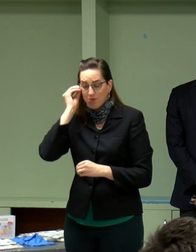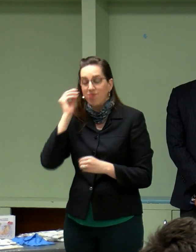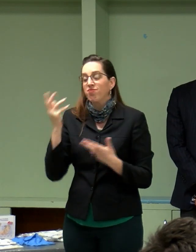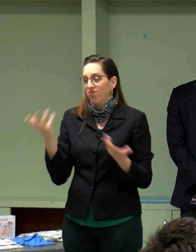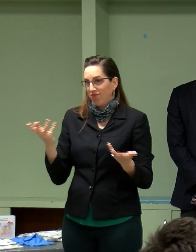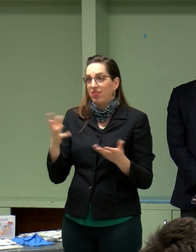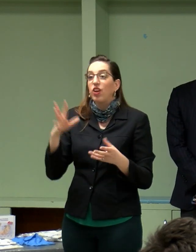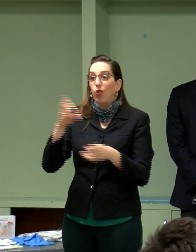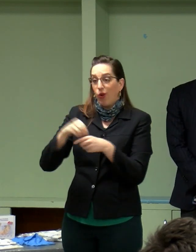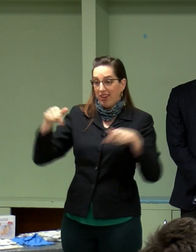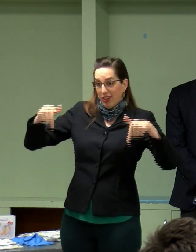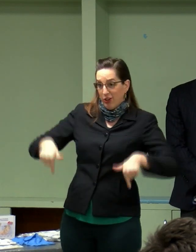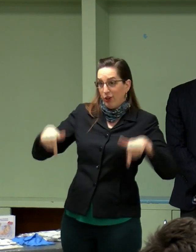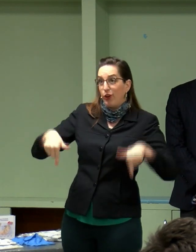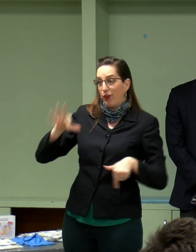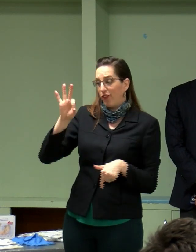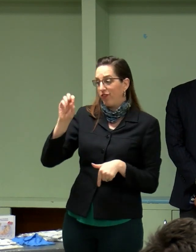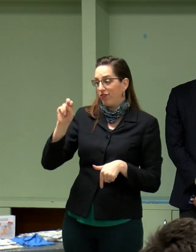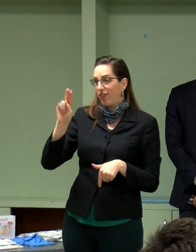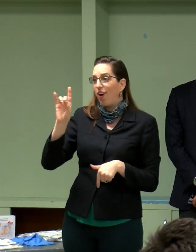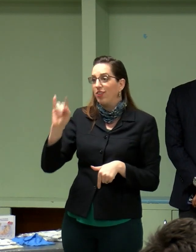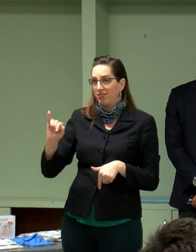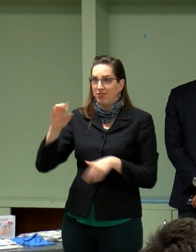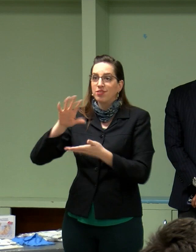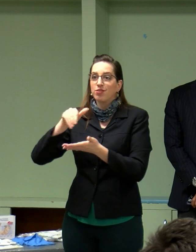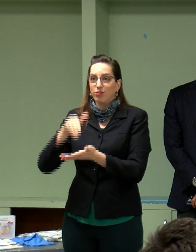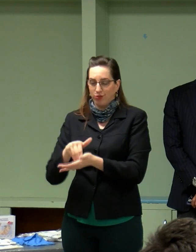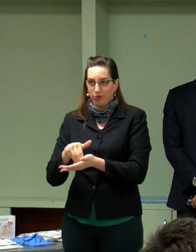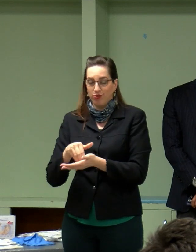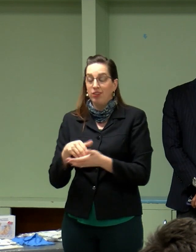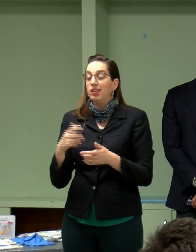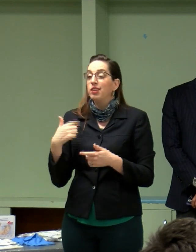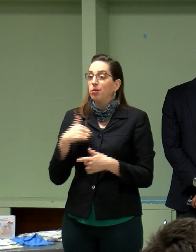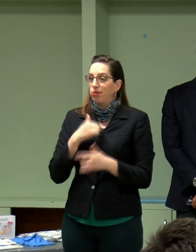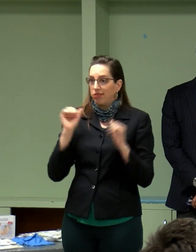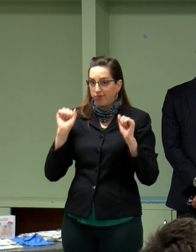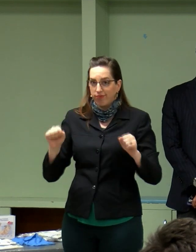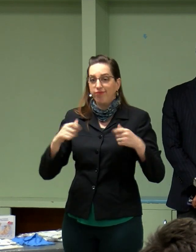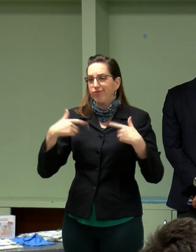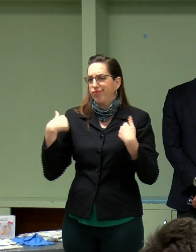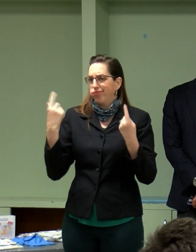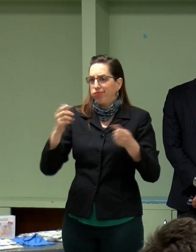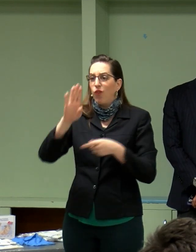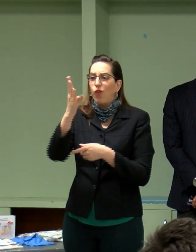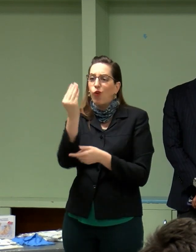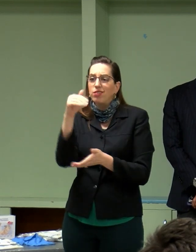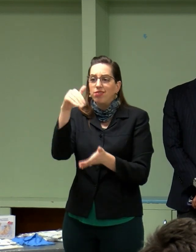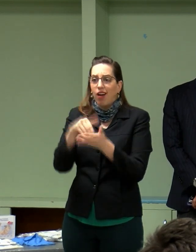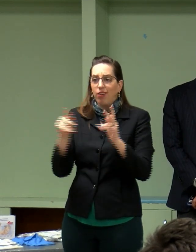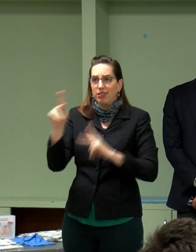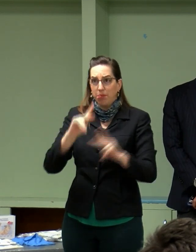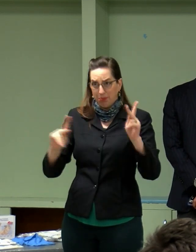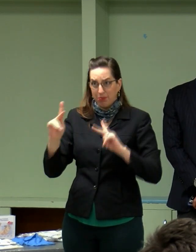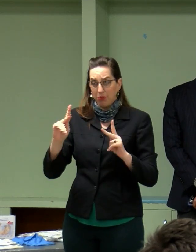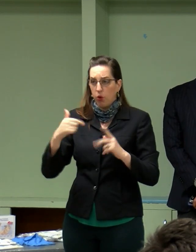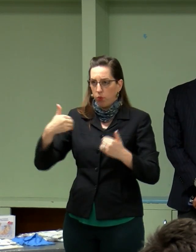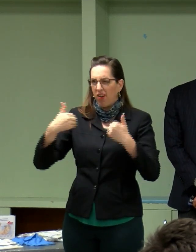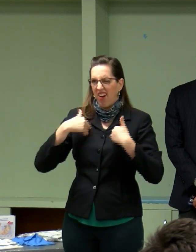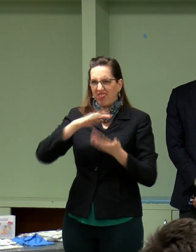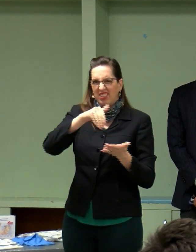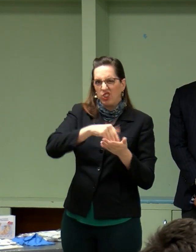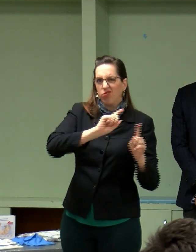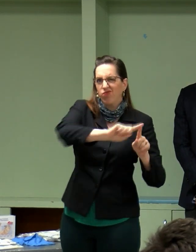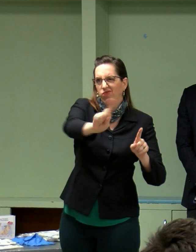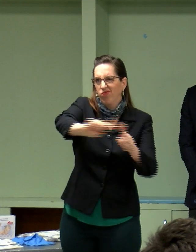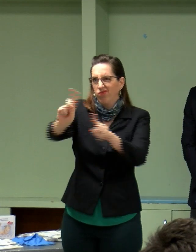includes the Fonde Center right here. We've been able to distribute to over 14,000 people through our distribution centers